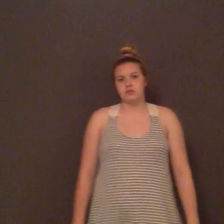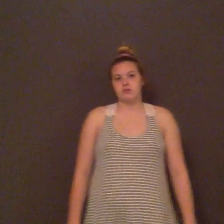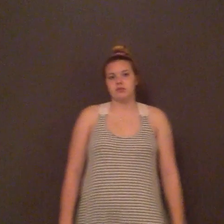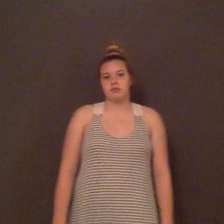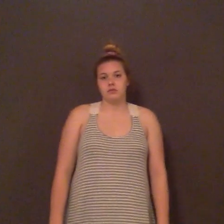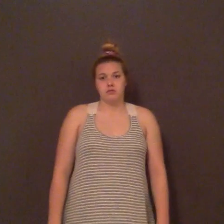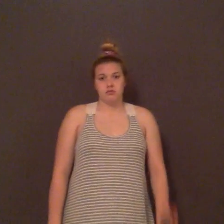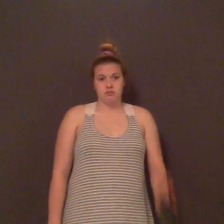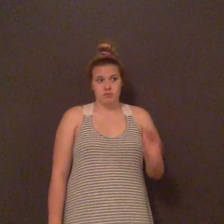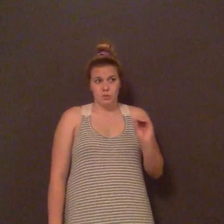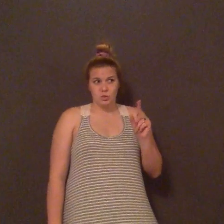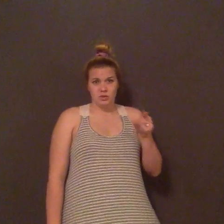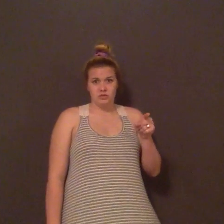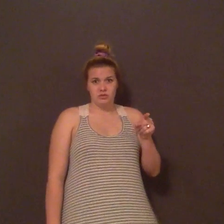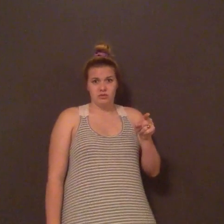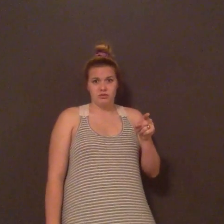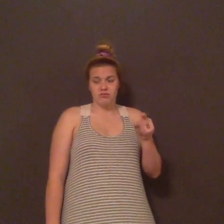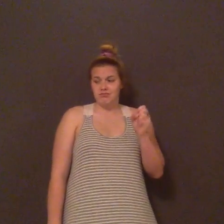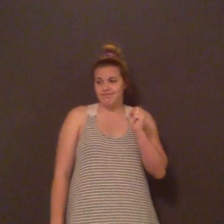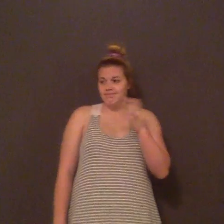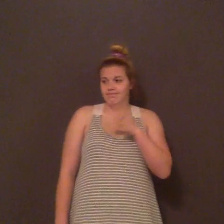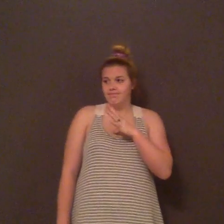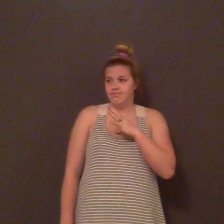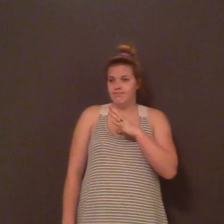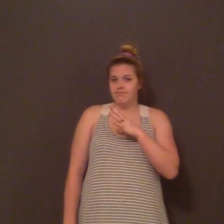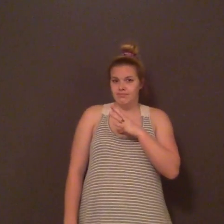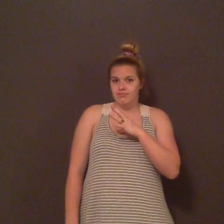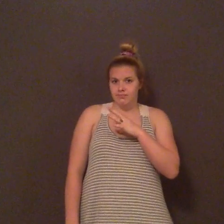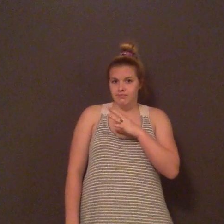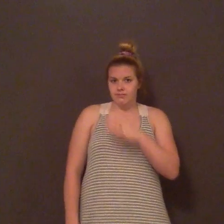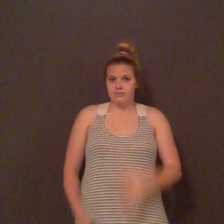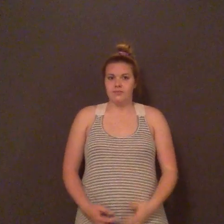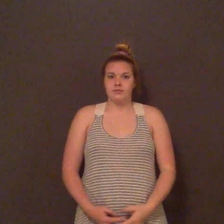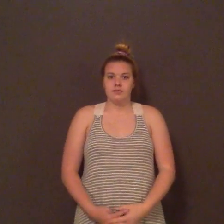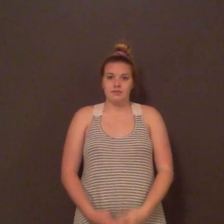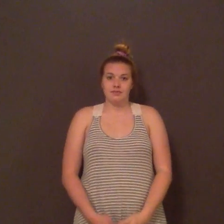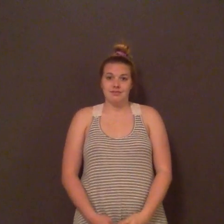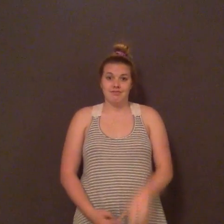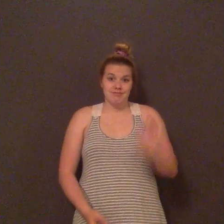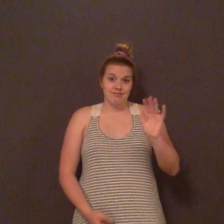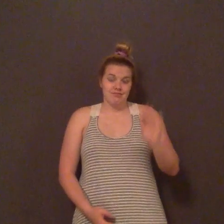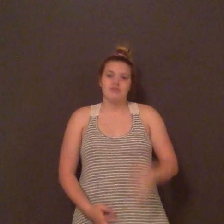You okay? Yeah, fine. See ya.